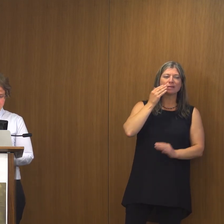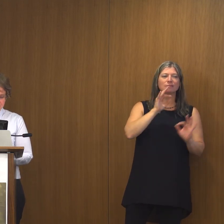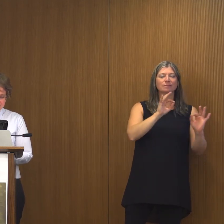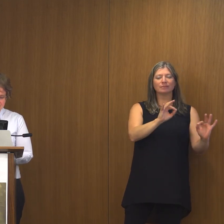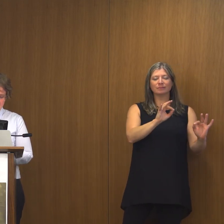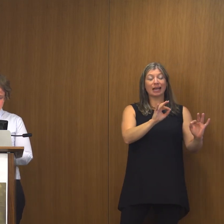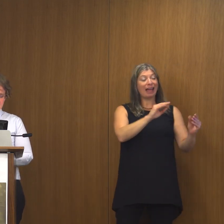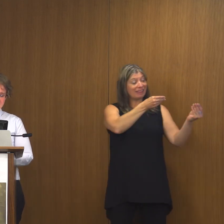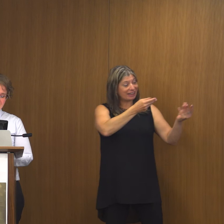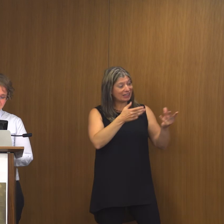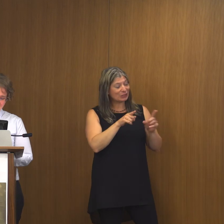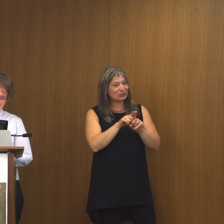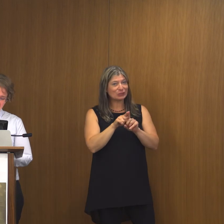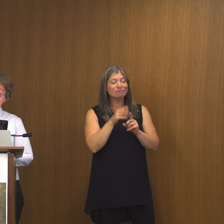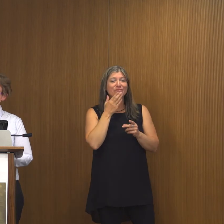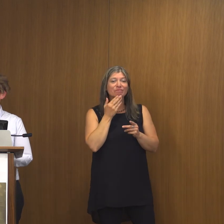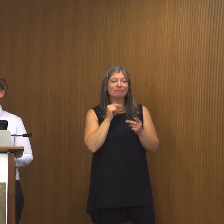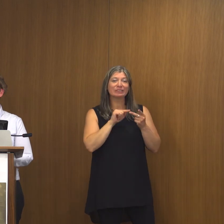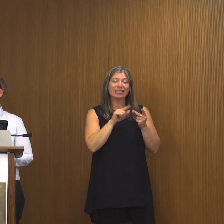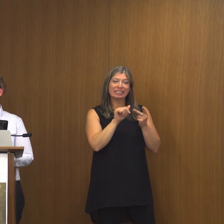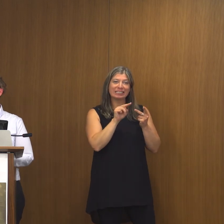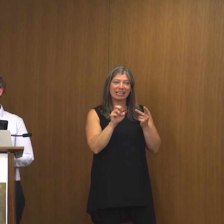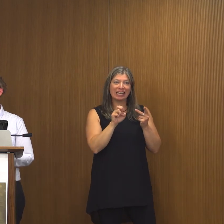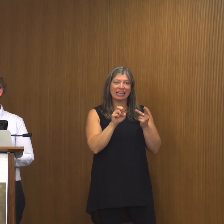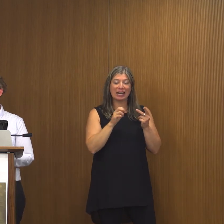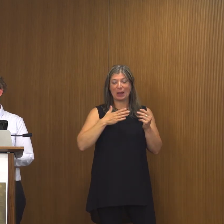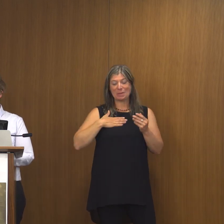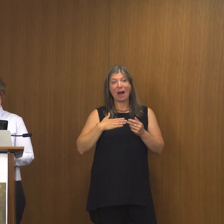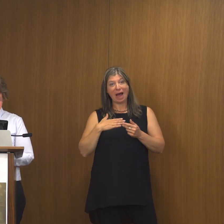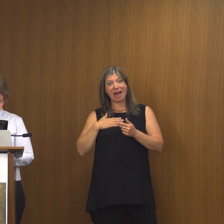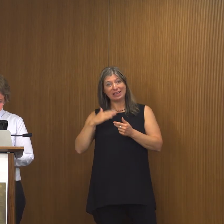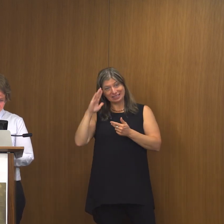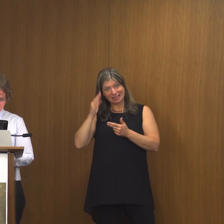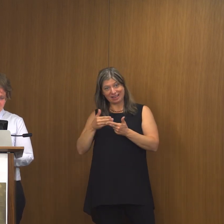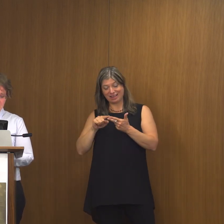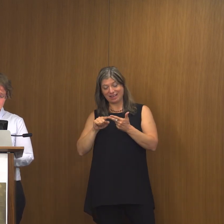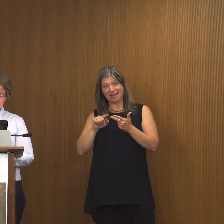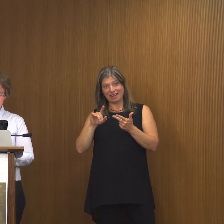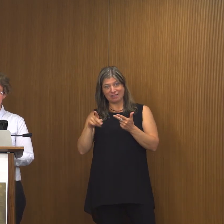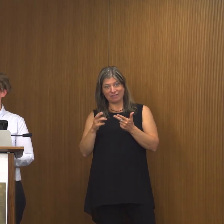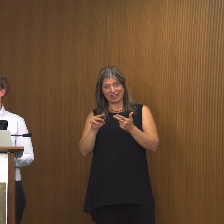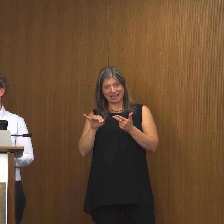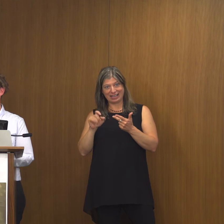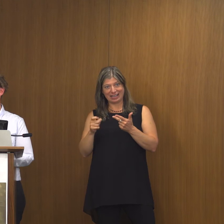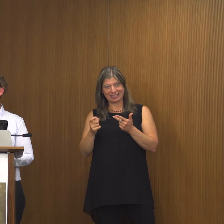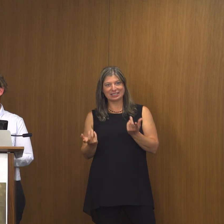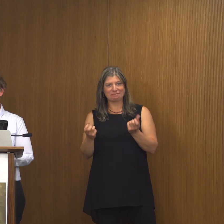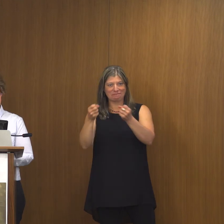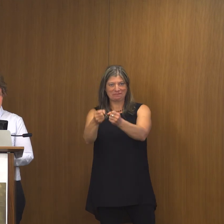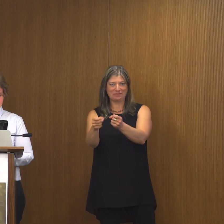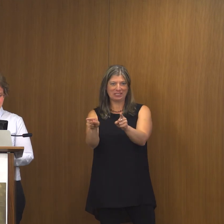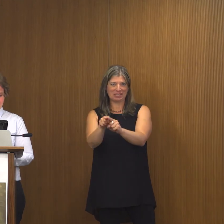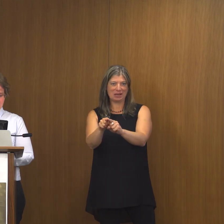to learn that her Sweet Zane and my little Phoenix will be classmates in September. I hope that they can be friends just like